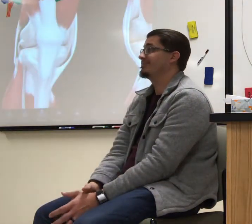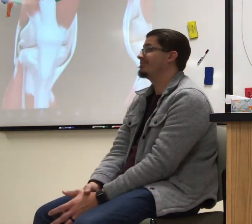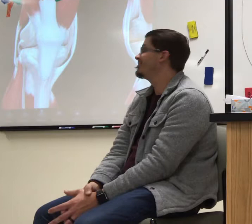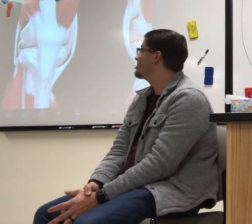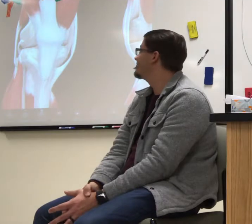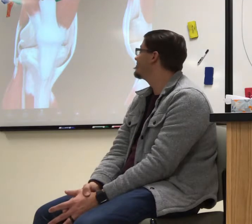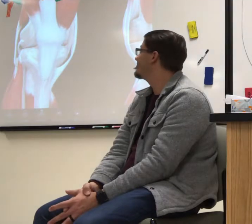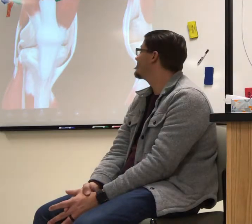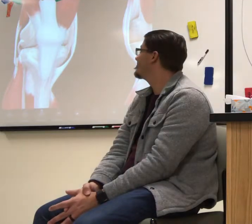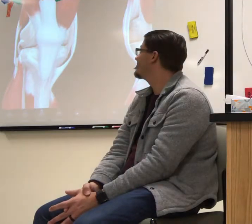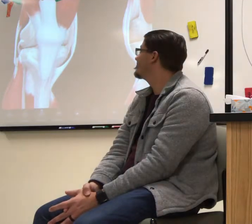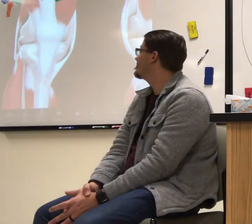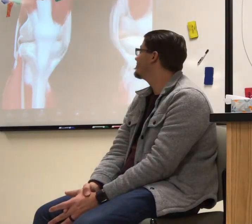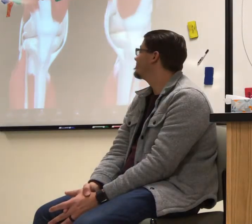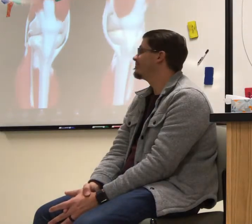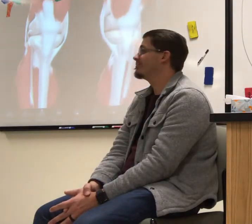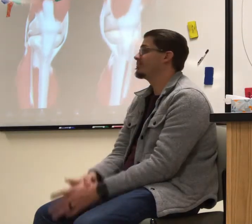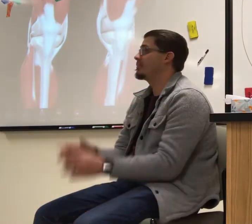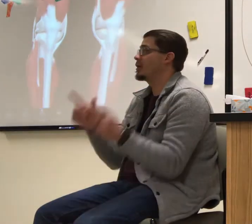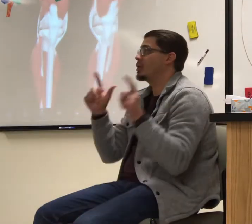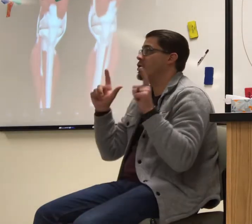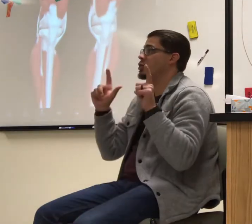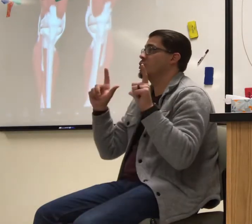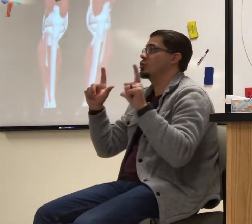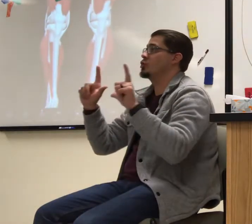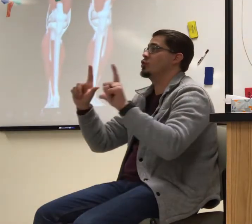I'm going to zoom out.